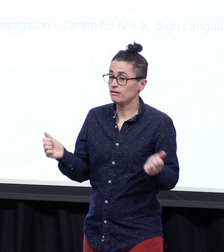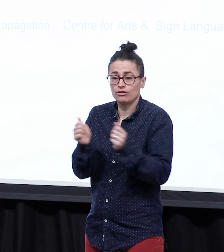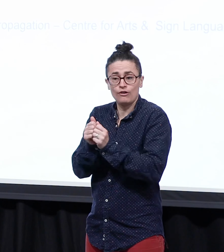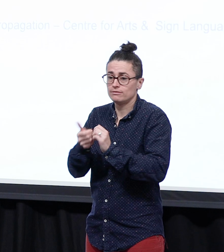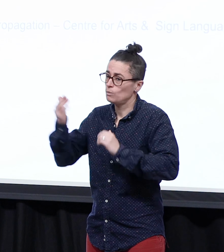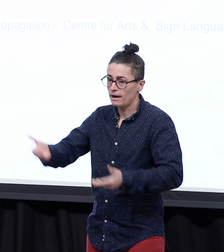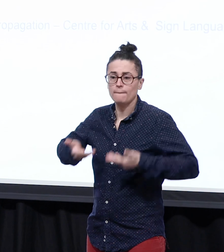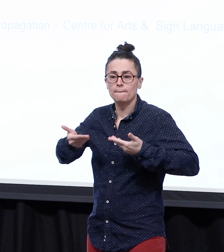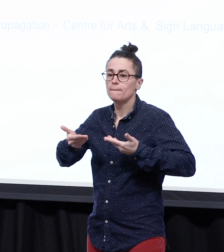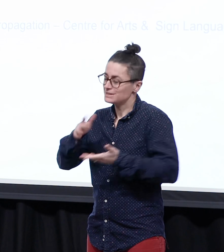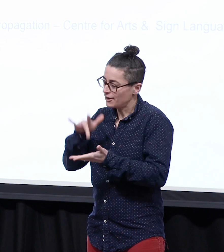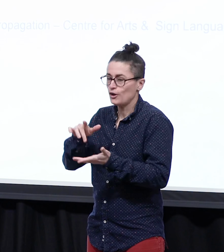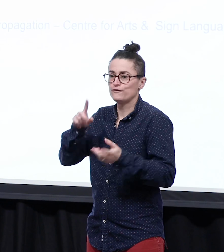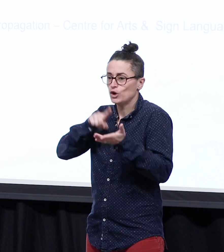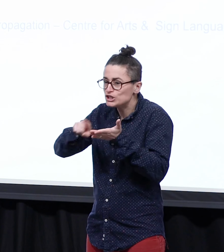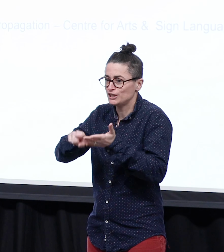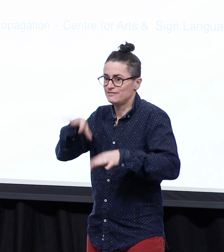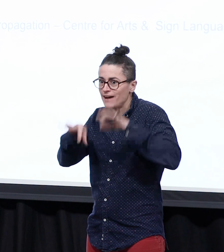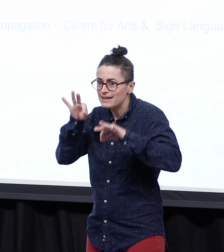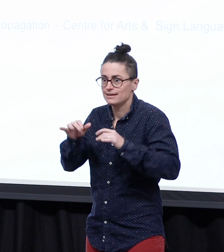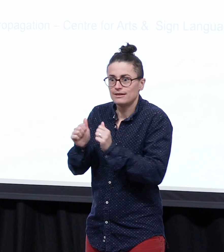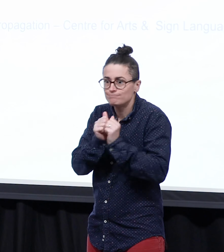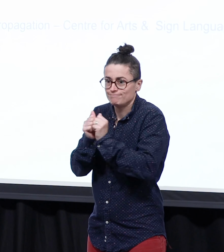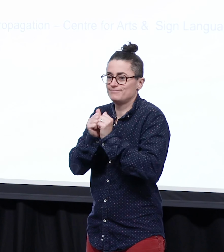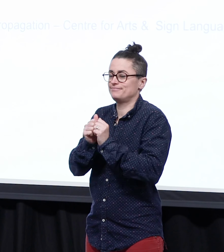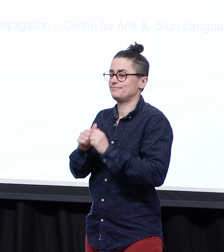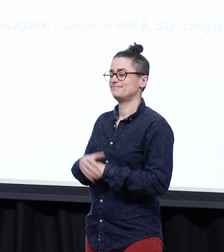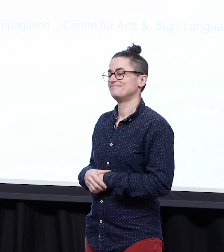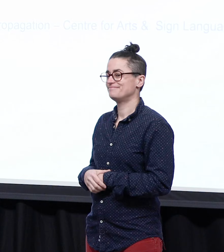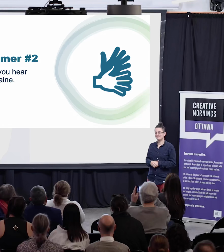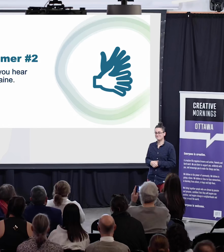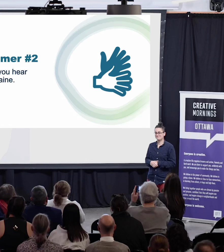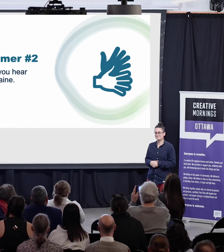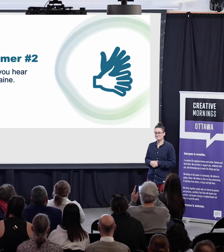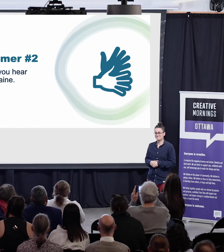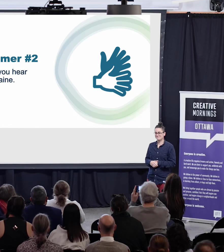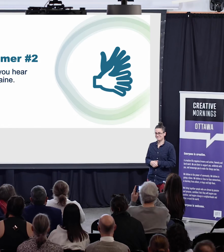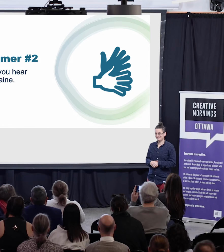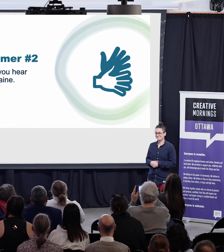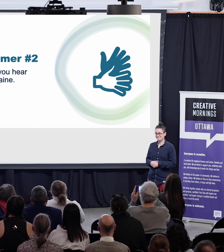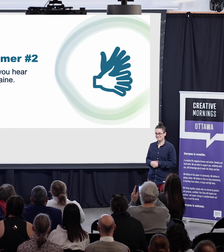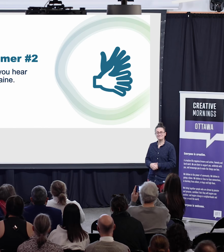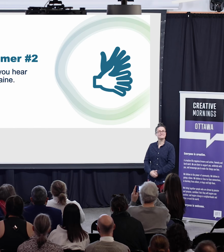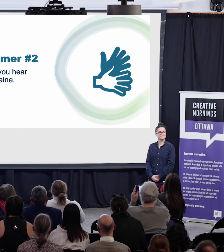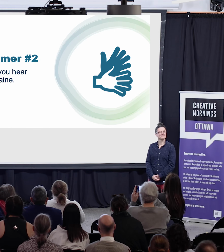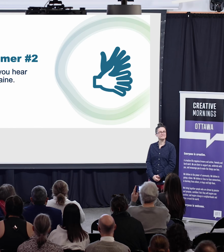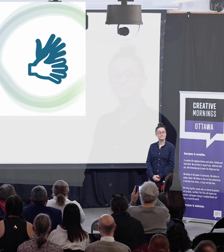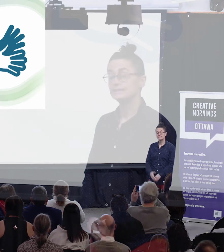It means that we work oftentimes with mixed teams of hearing artists and deaf artists.